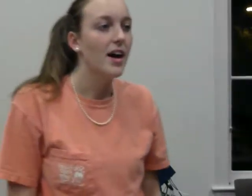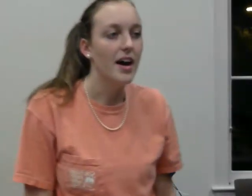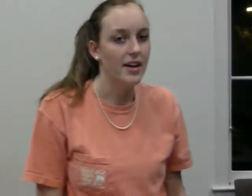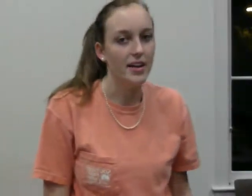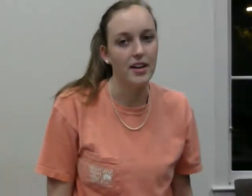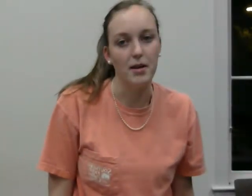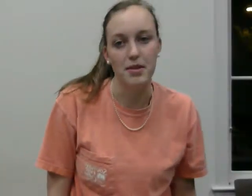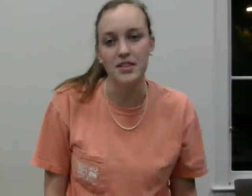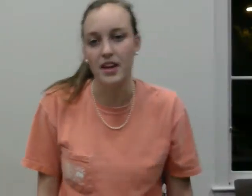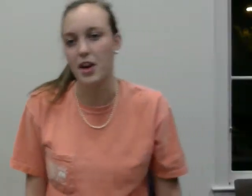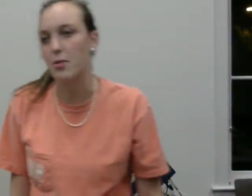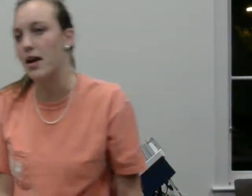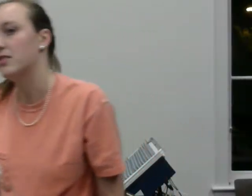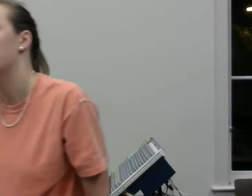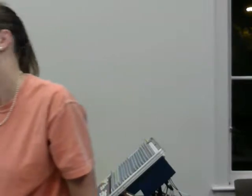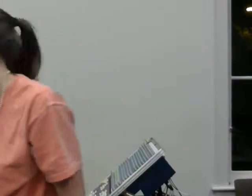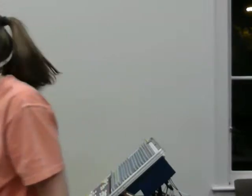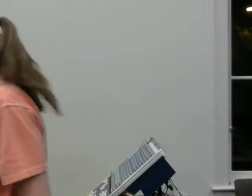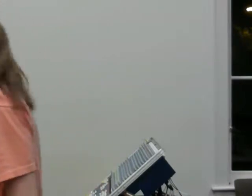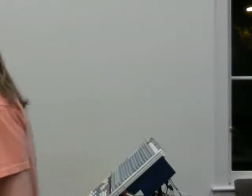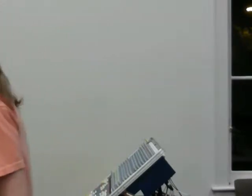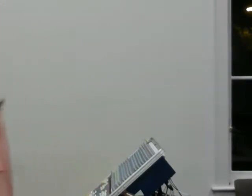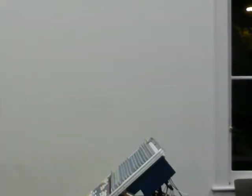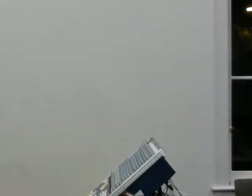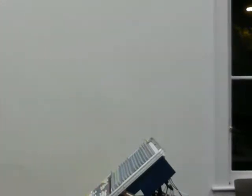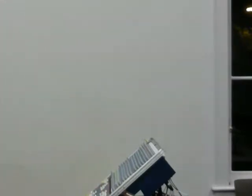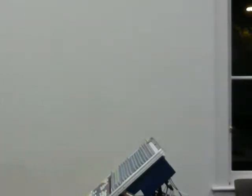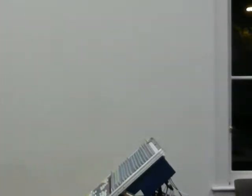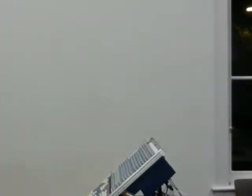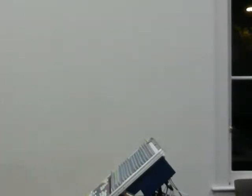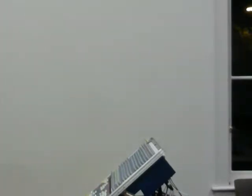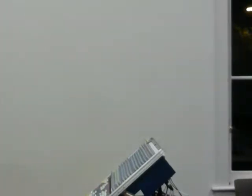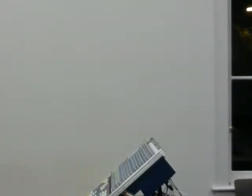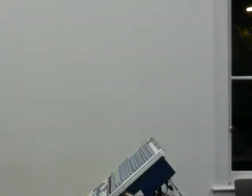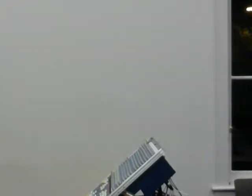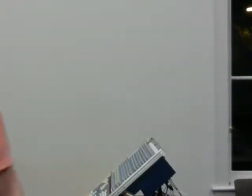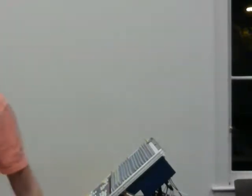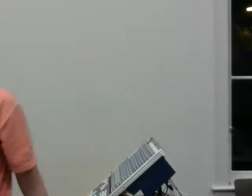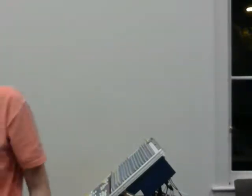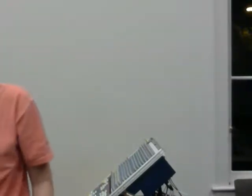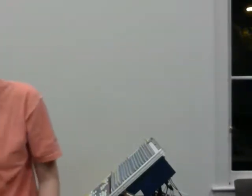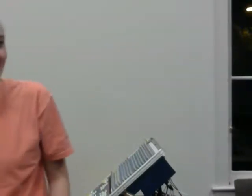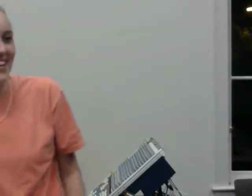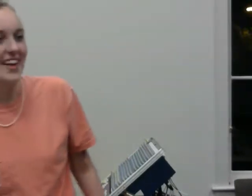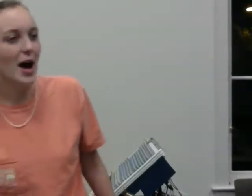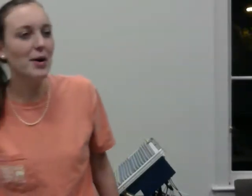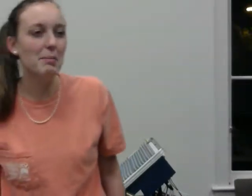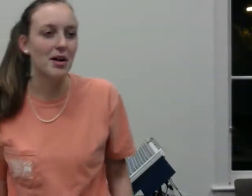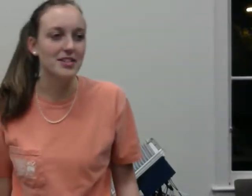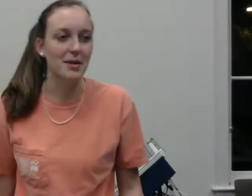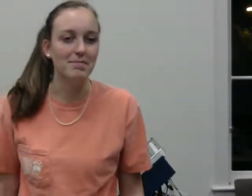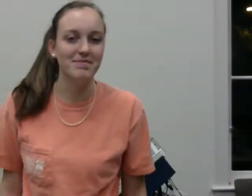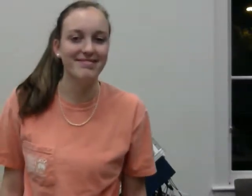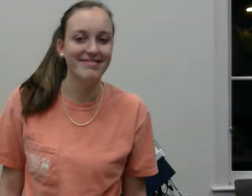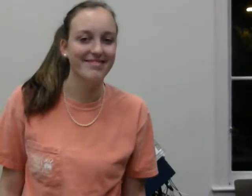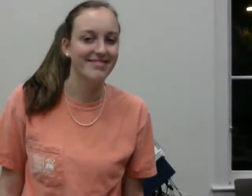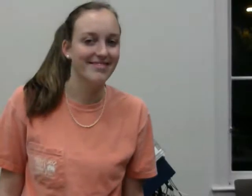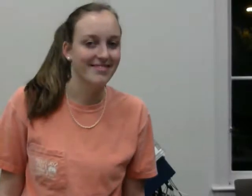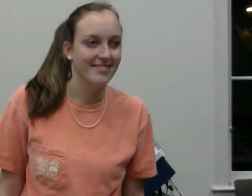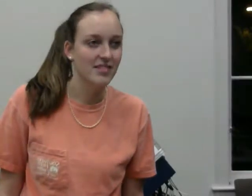I eat gummies like nobody's business. No, I noticed when Tori ever gets them, you're like, I went and bought here, some. I'm going to like pause this because I feel